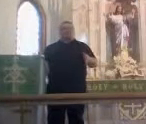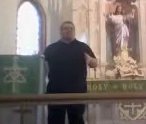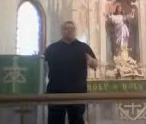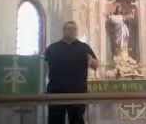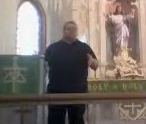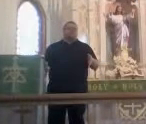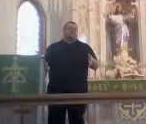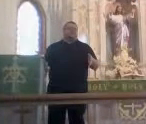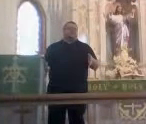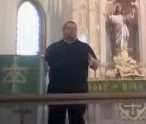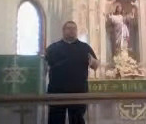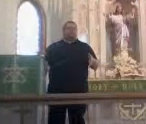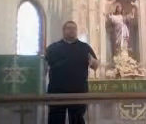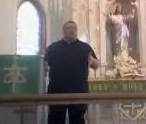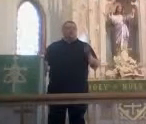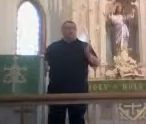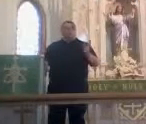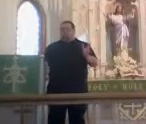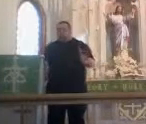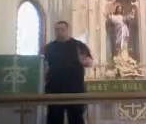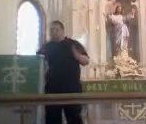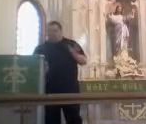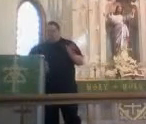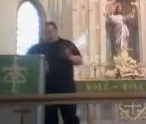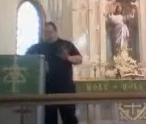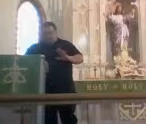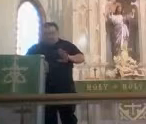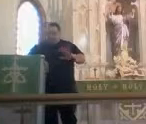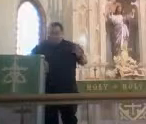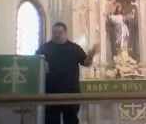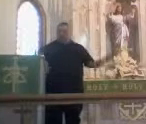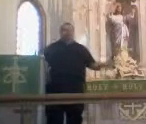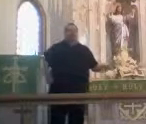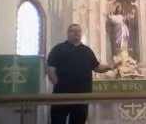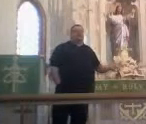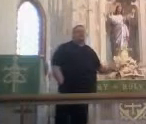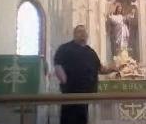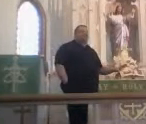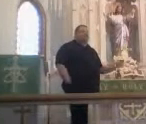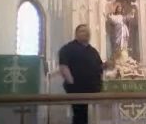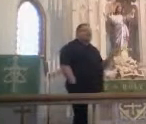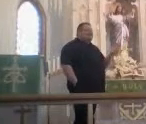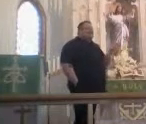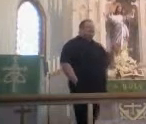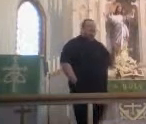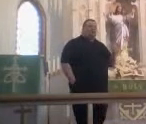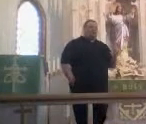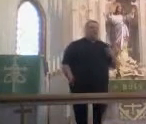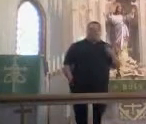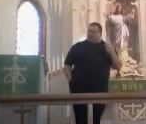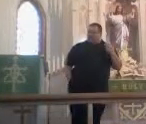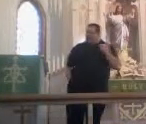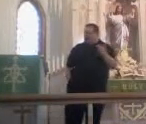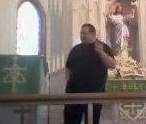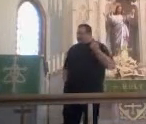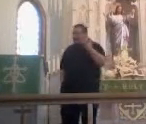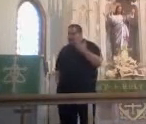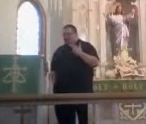for us. When our world blows apart, we need to have a rest-filled heart and